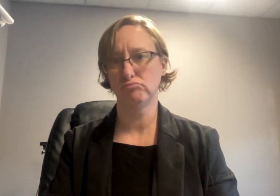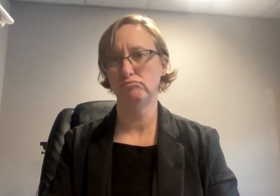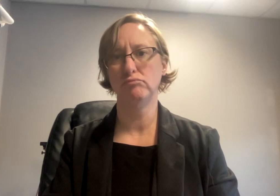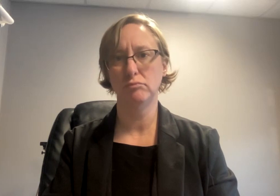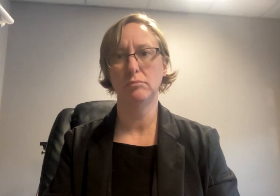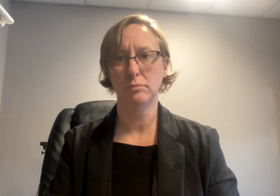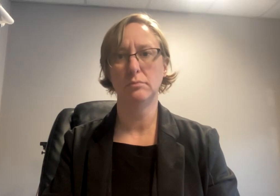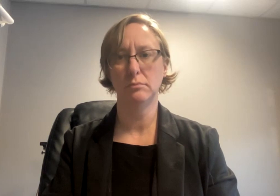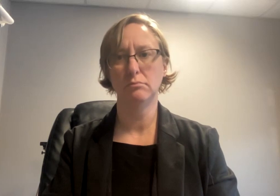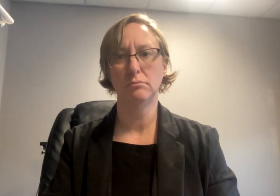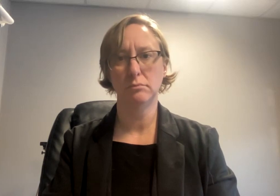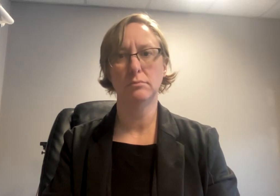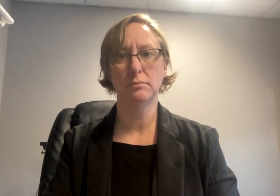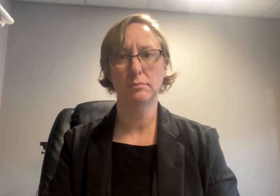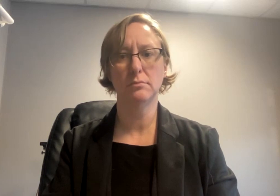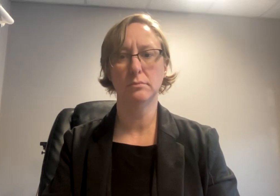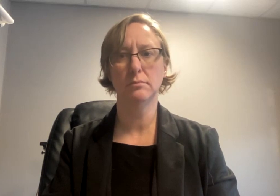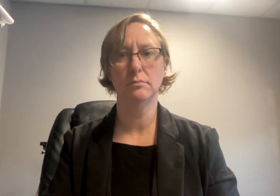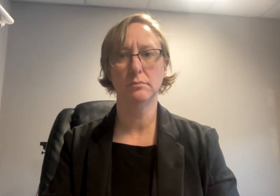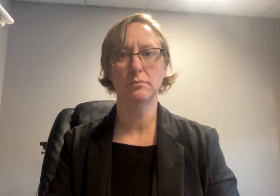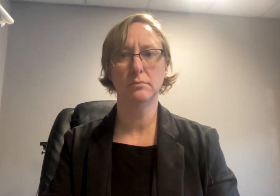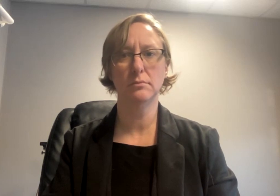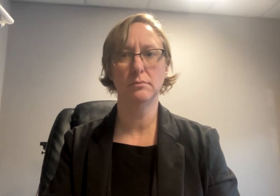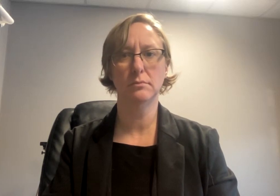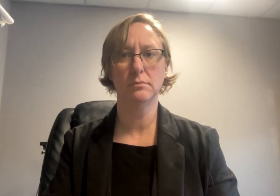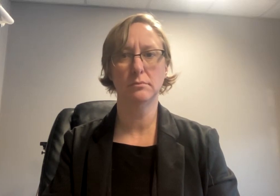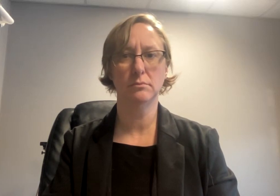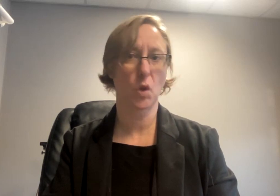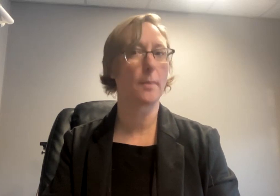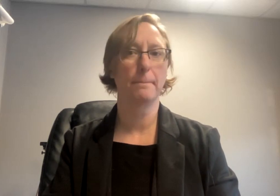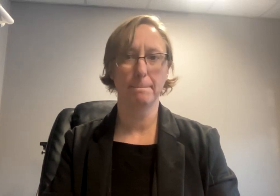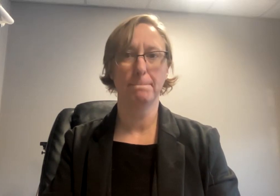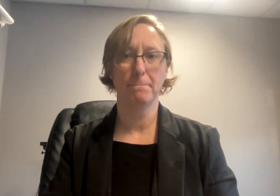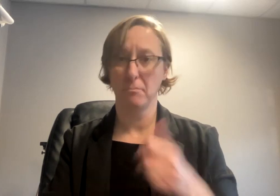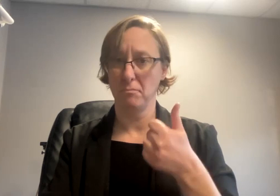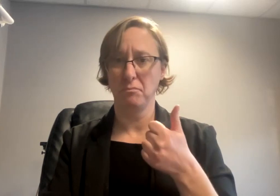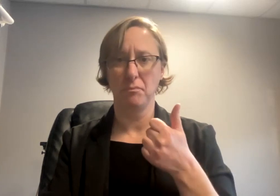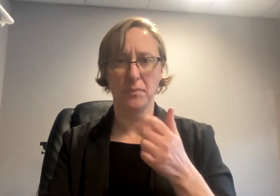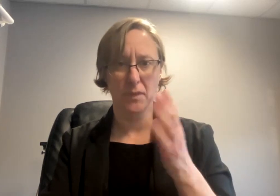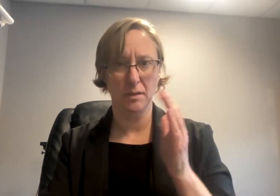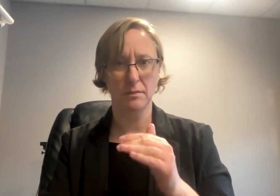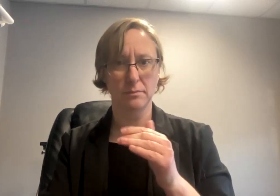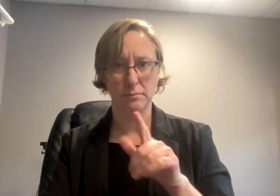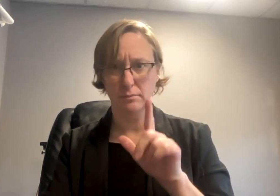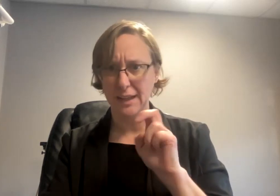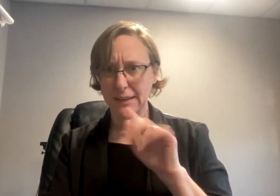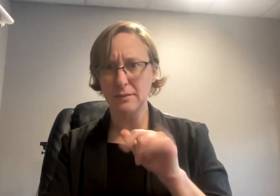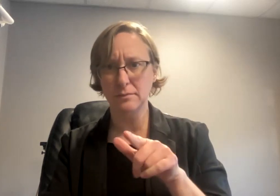that be, you know what I mean? But I was gonna answer almost exactly the same stuff, so.